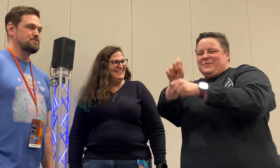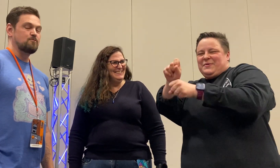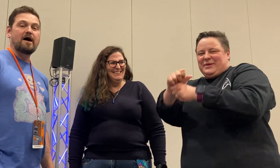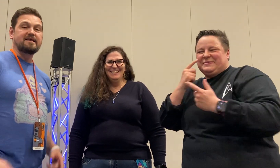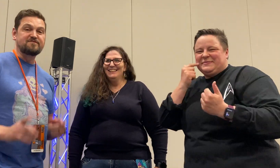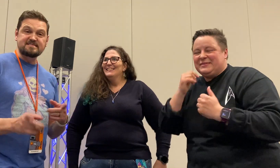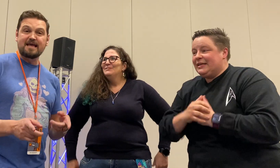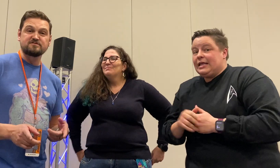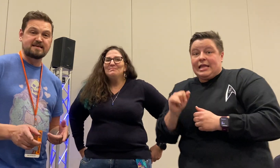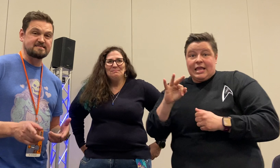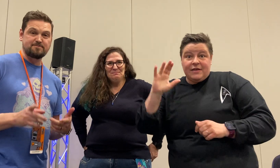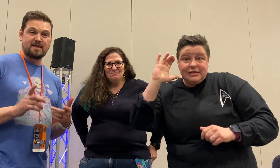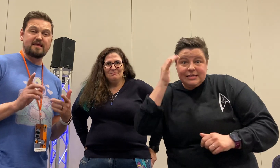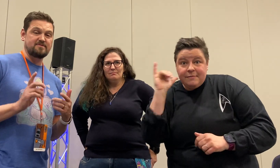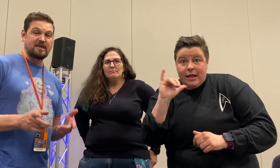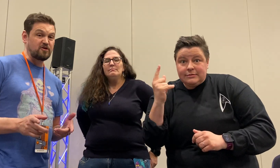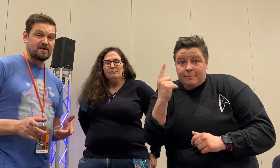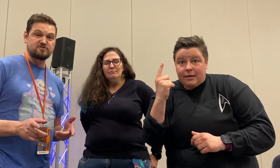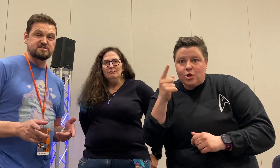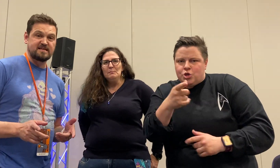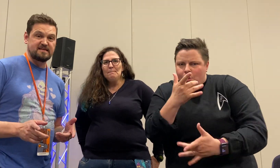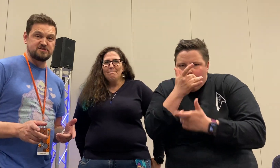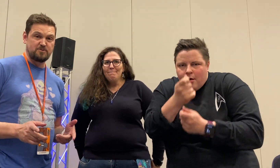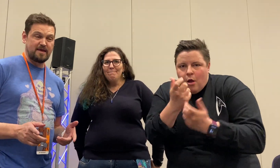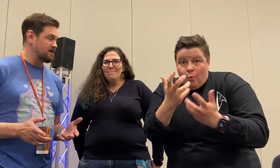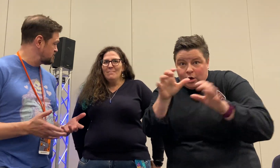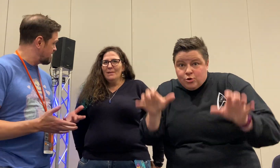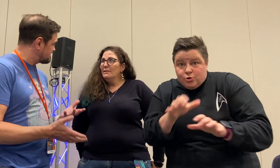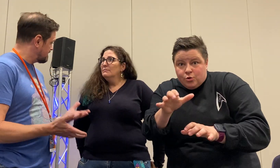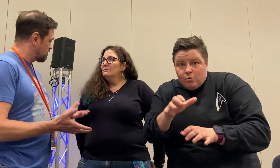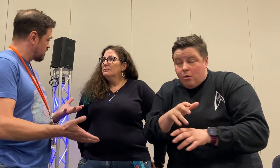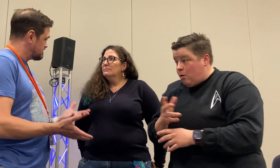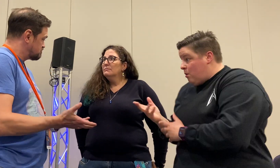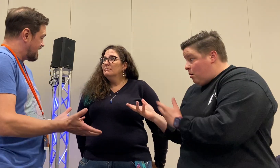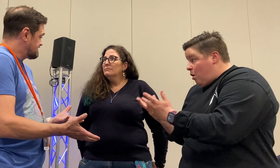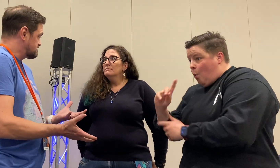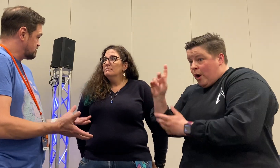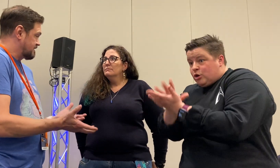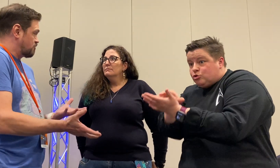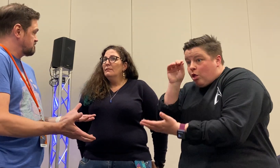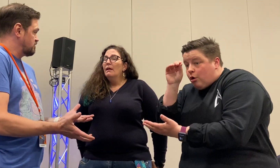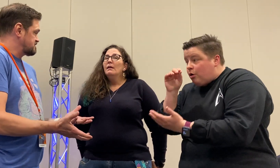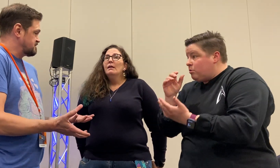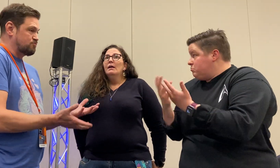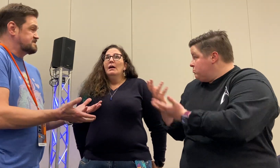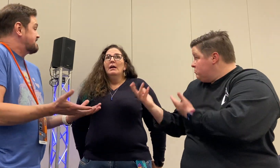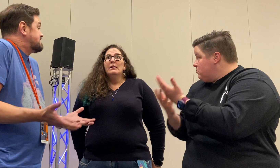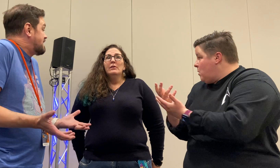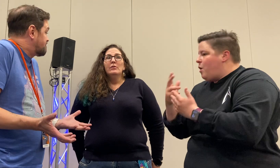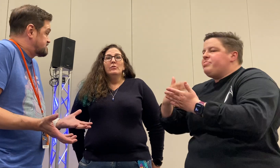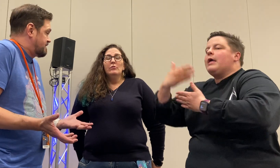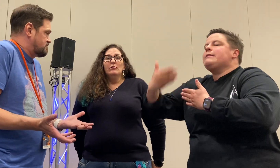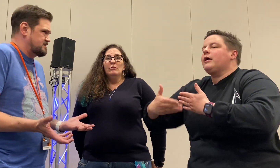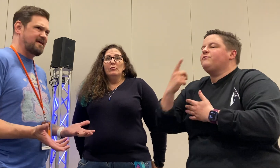Well, and if this sounds like something that you're interested in doing, you guys like, where did you guys learn? Like what, what should, what's the next step for somebody who's like,